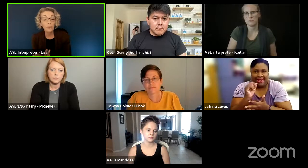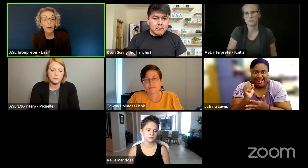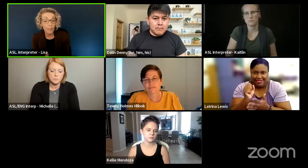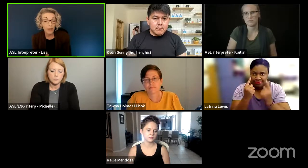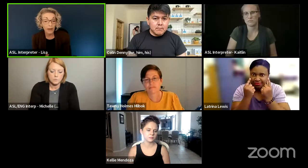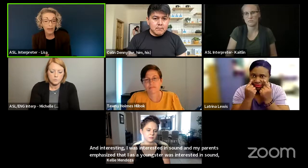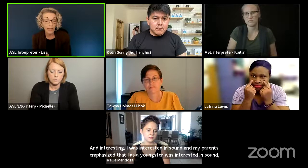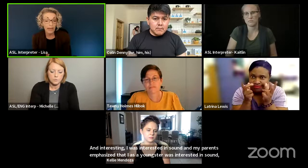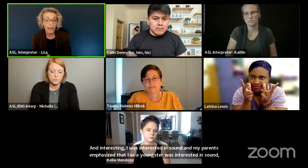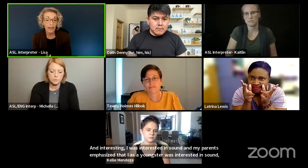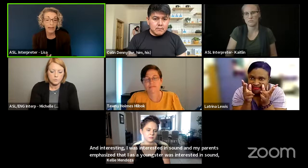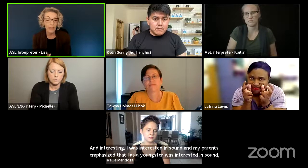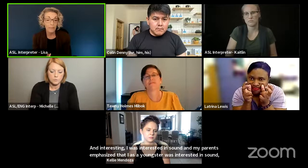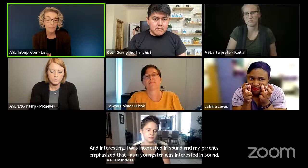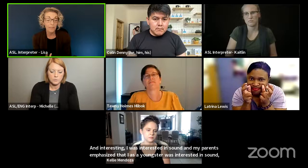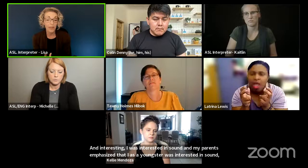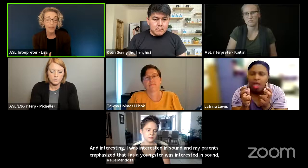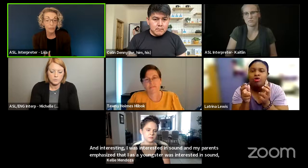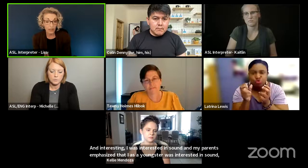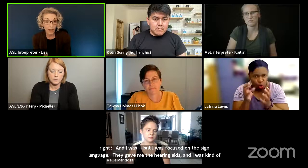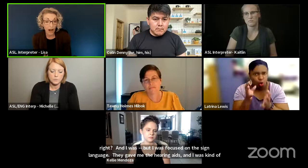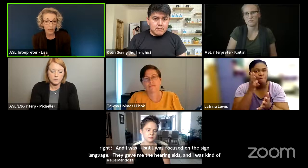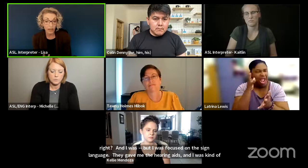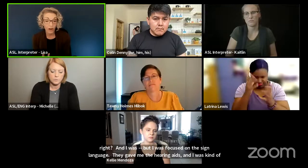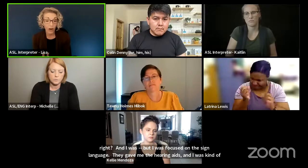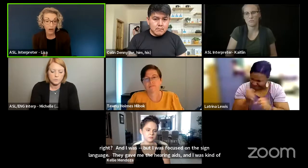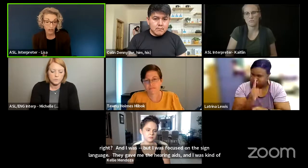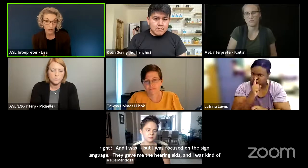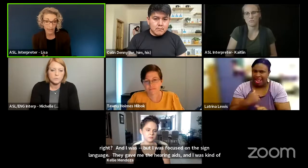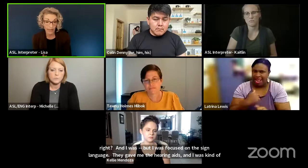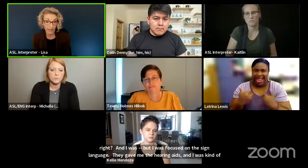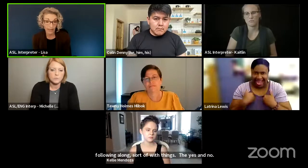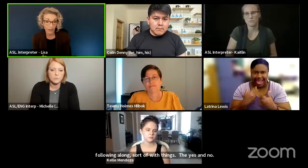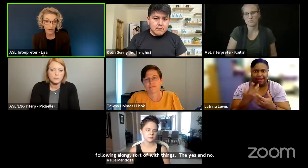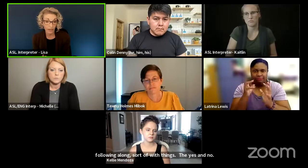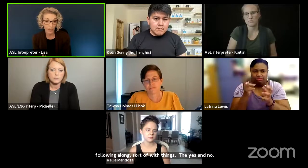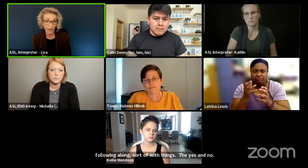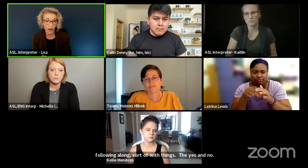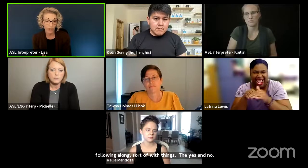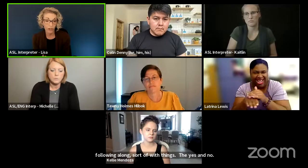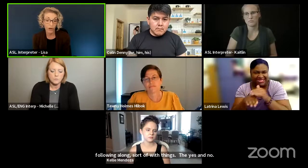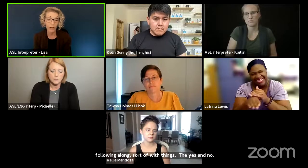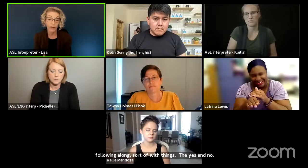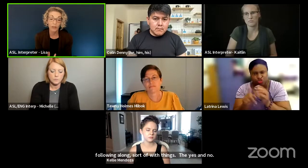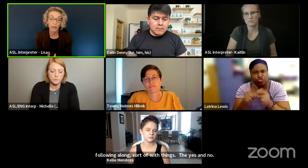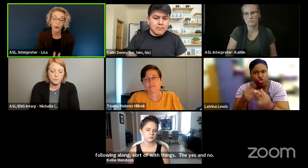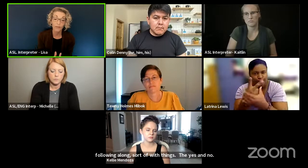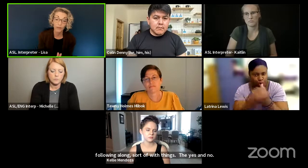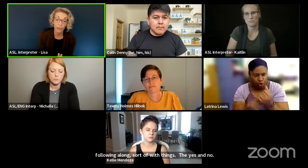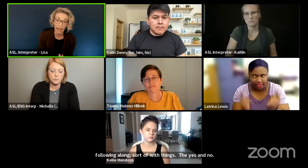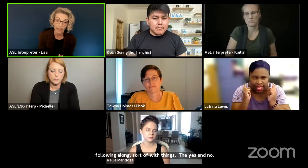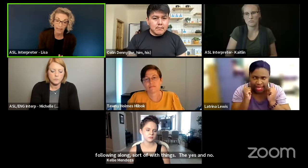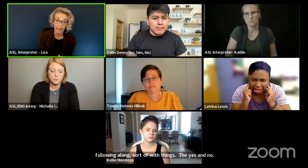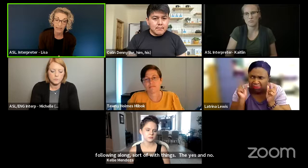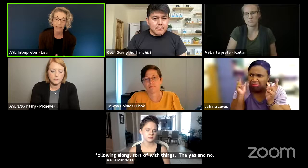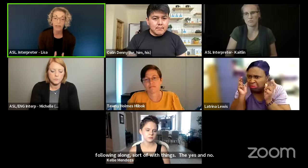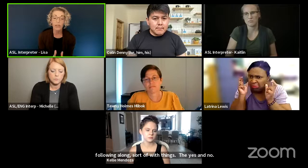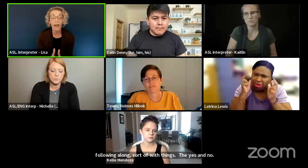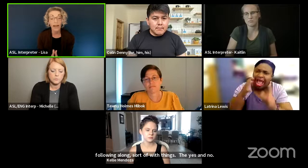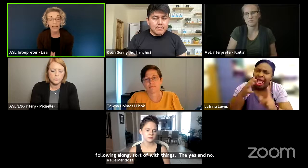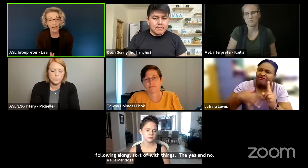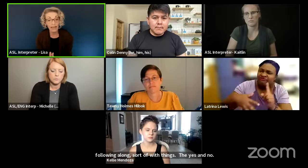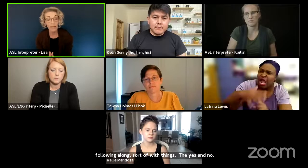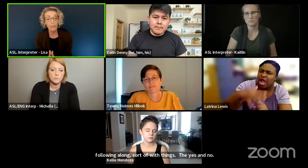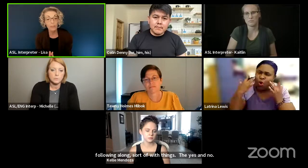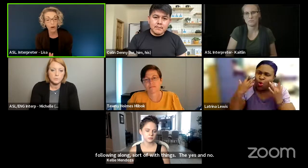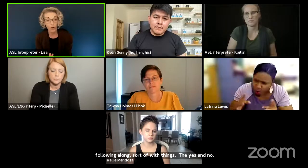my primary thing was not auditory, taking information in an auditory way. It was more visual access. So